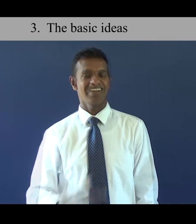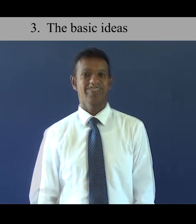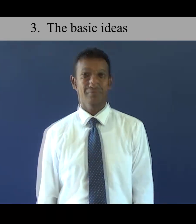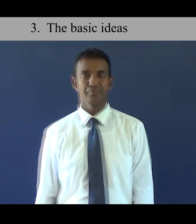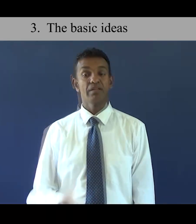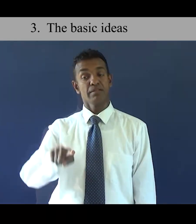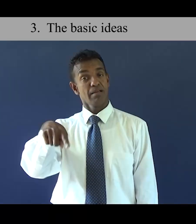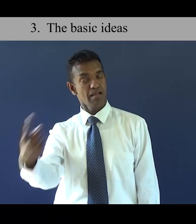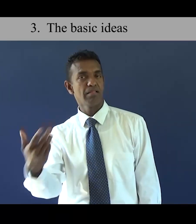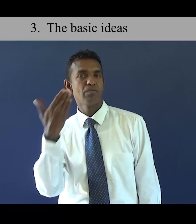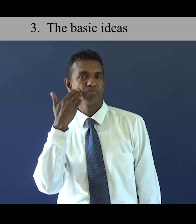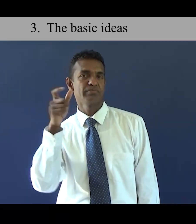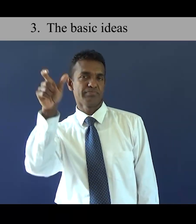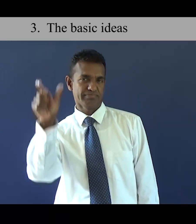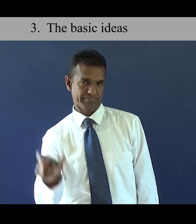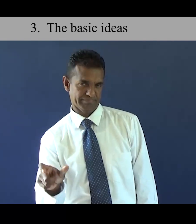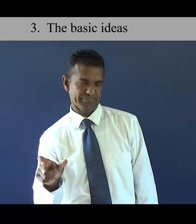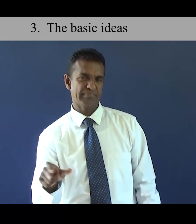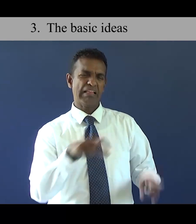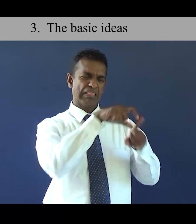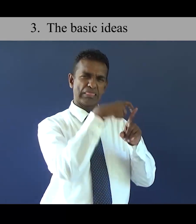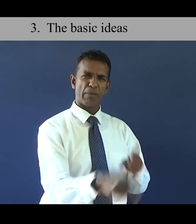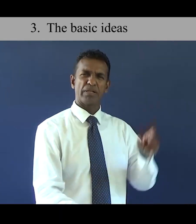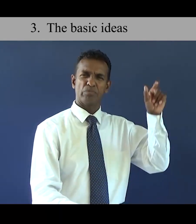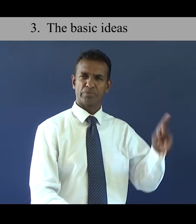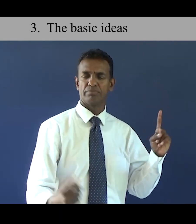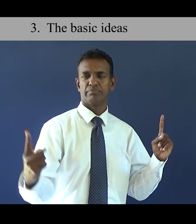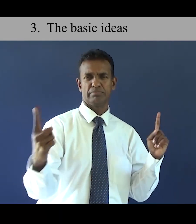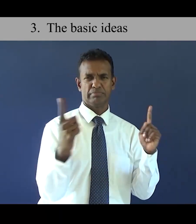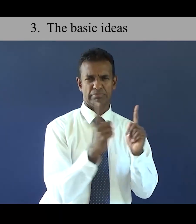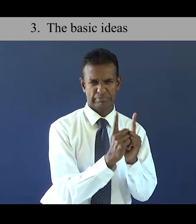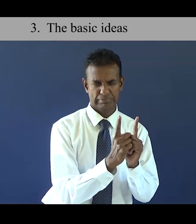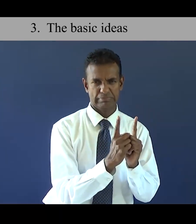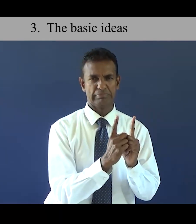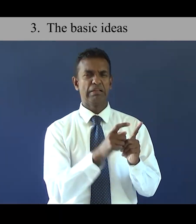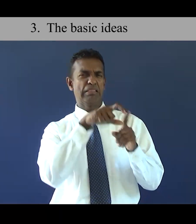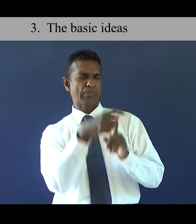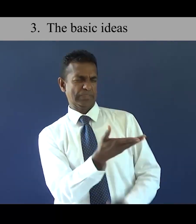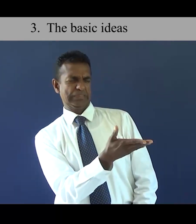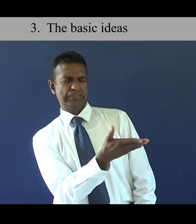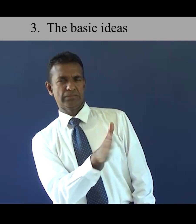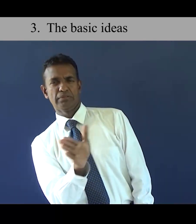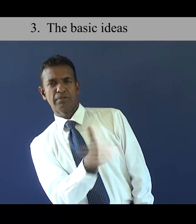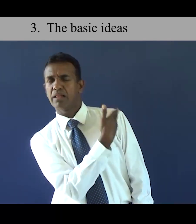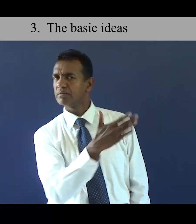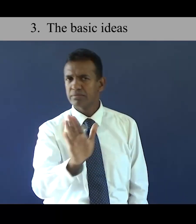one will be discriminated against. Disabled people have the same rights to